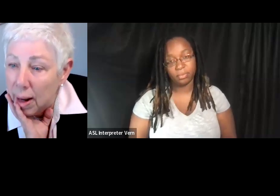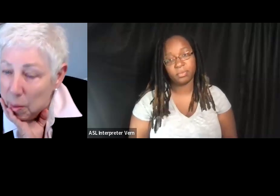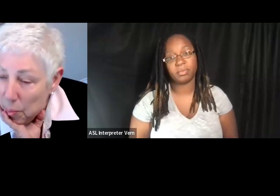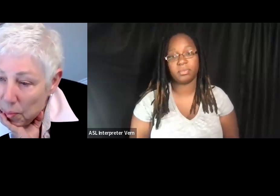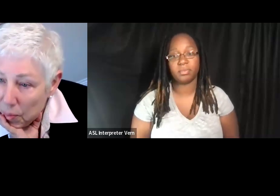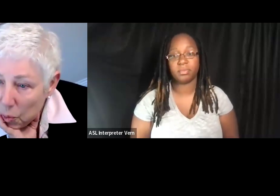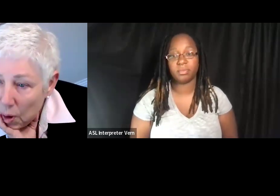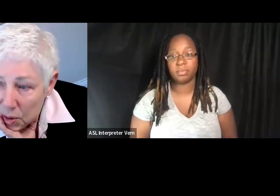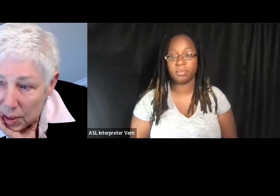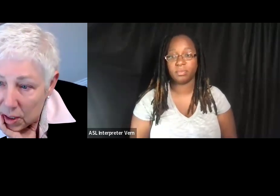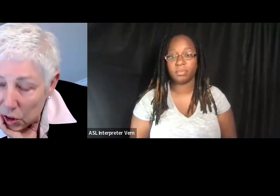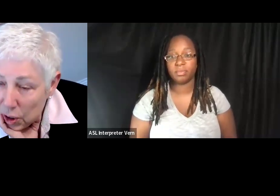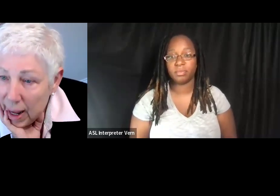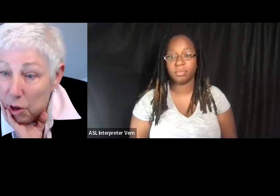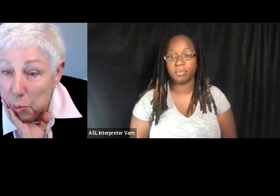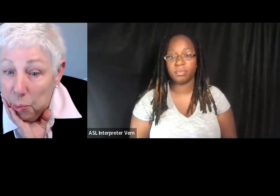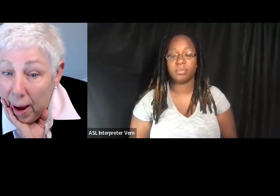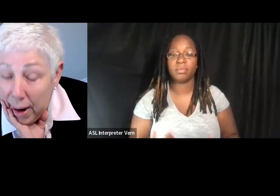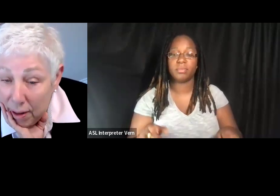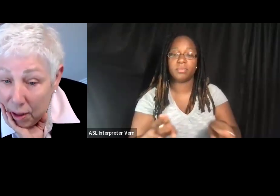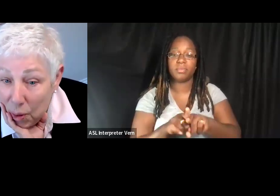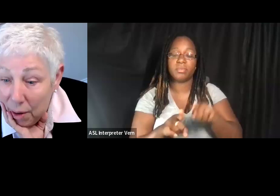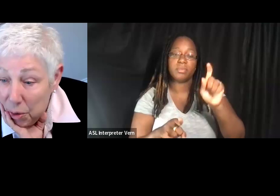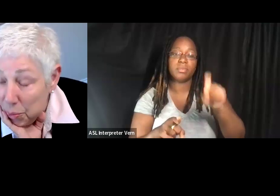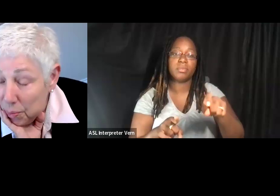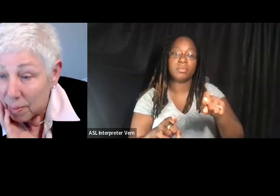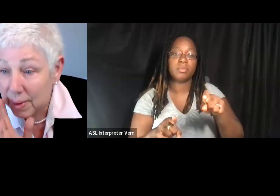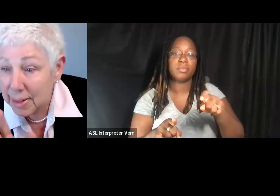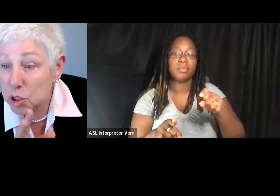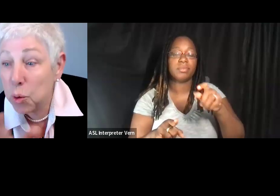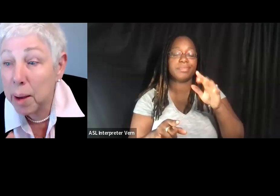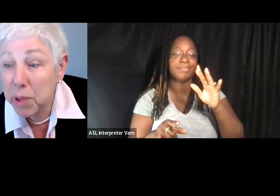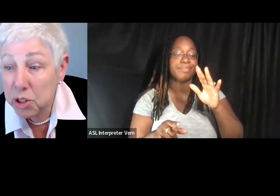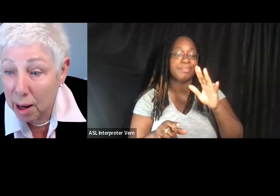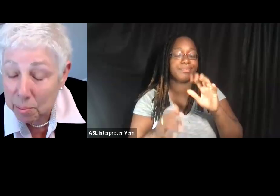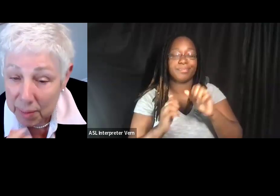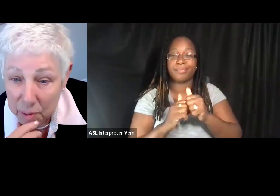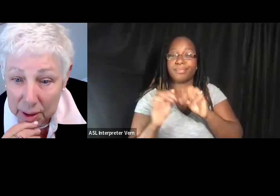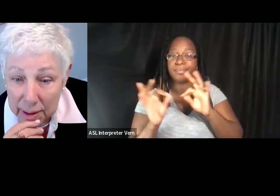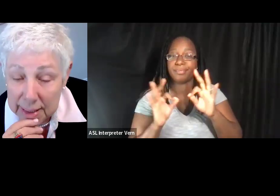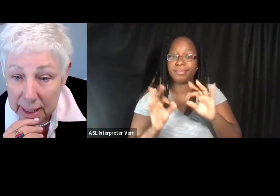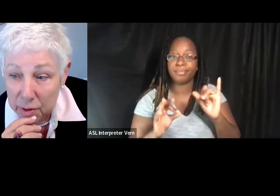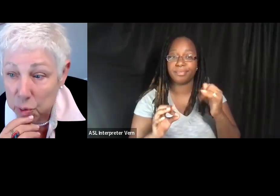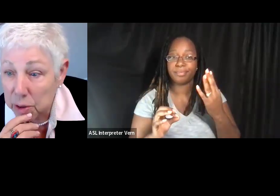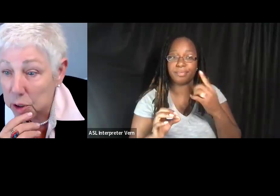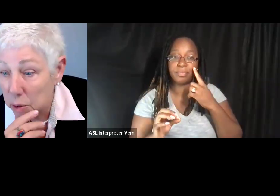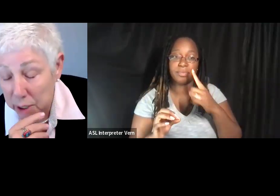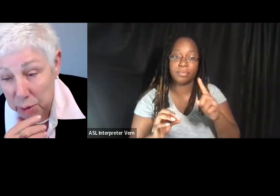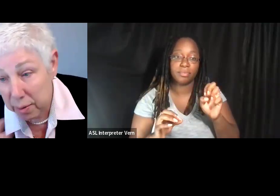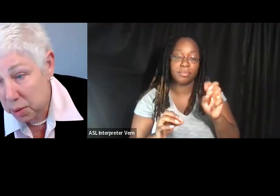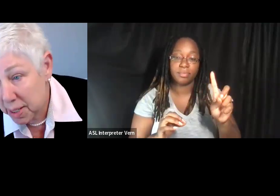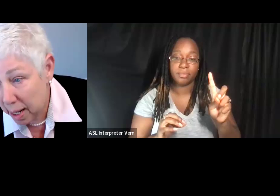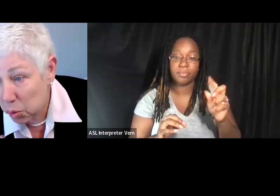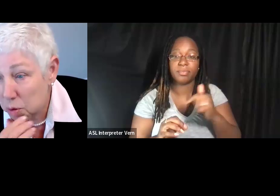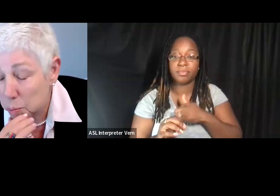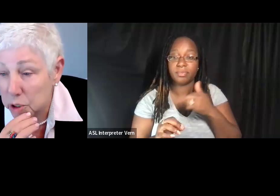So you also need to look at how you hire, how you describe the job of the executive director, and we do